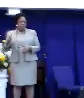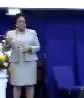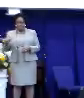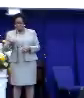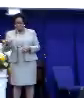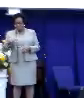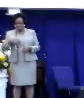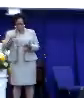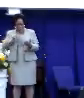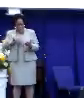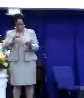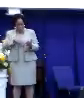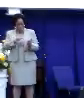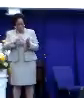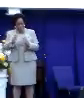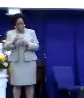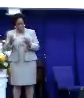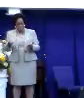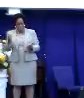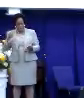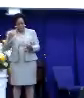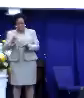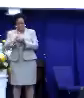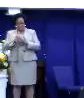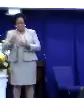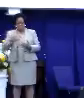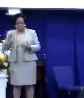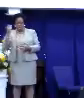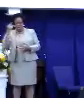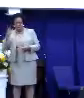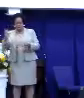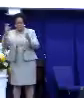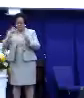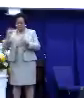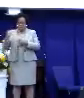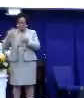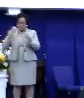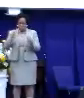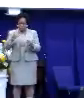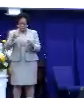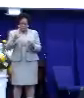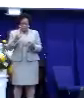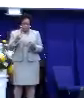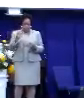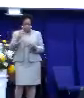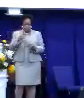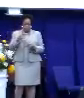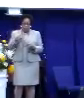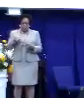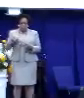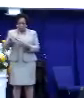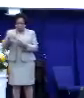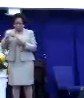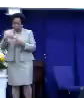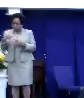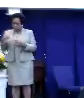and this particular text helped me to see that God had given us a power. And here, this